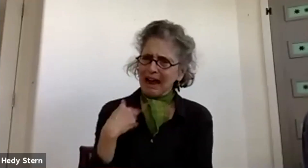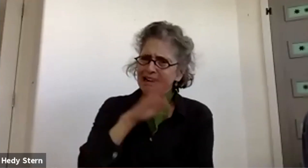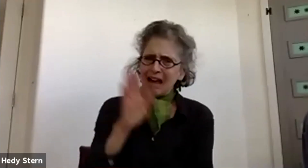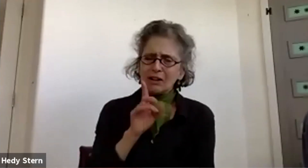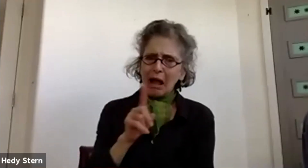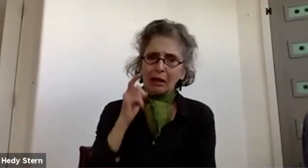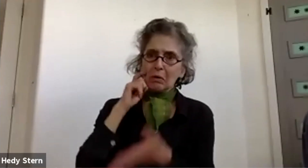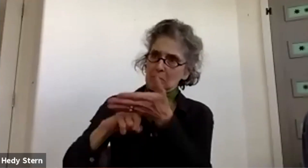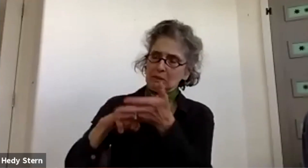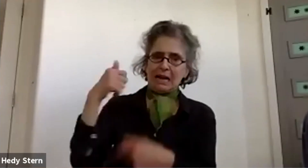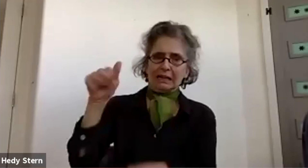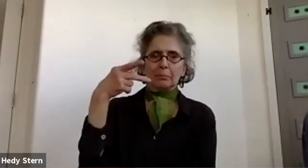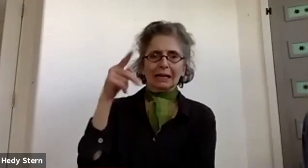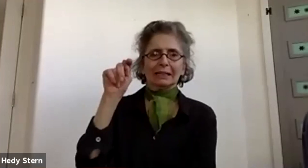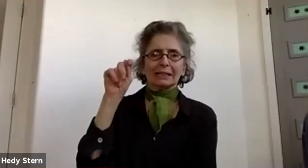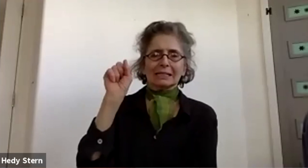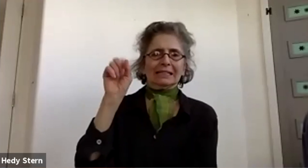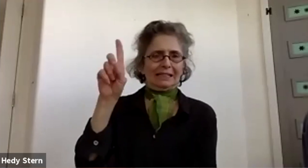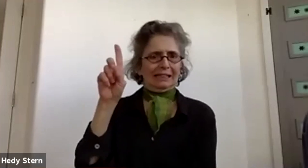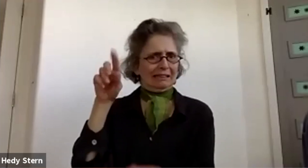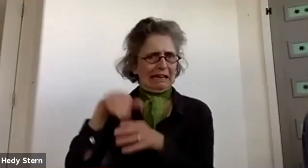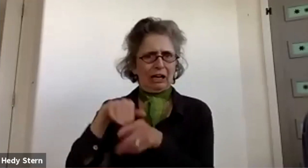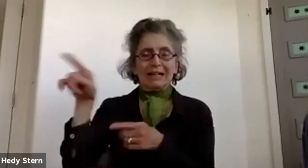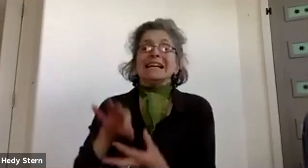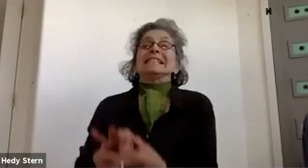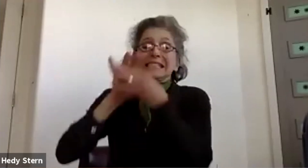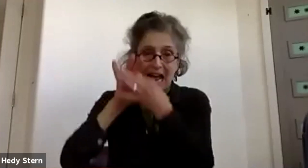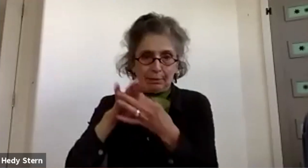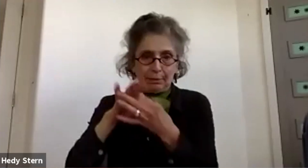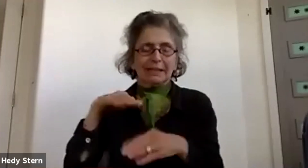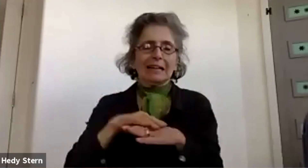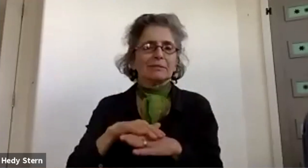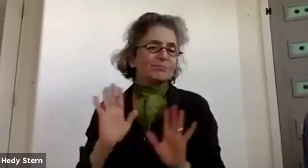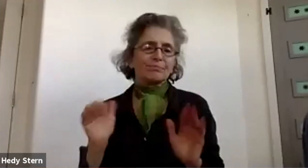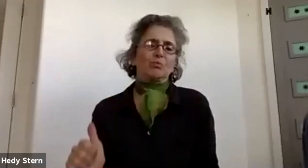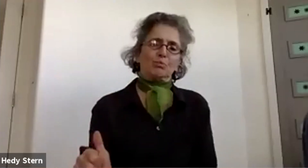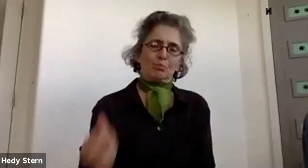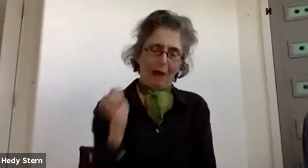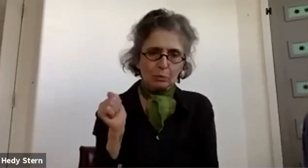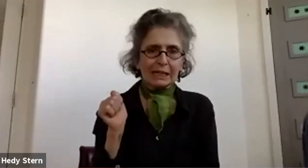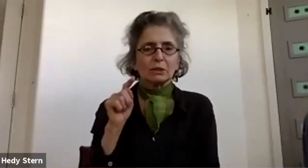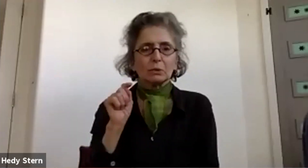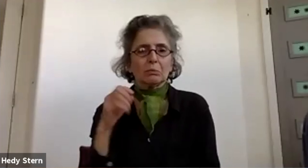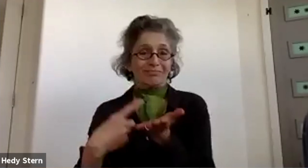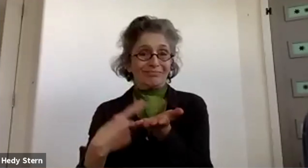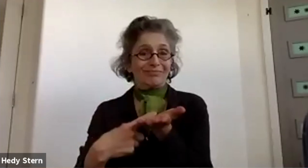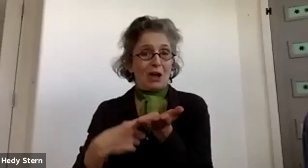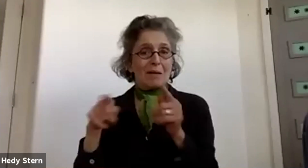My mother would never answered any, I mean, regarding PTSD, except in, I mean, we refused to